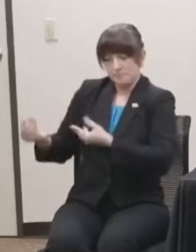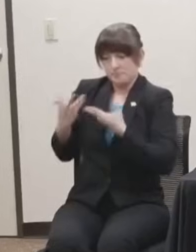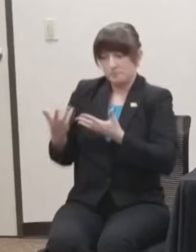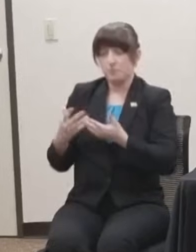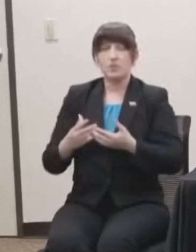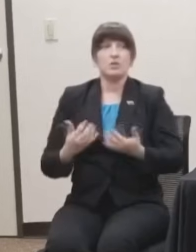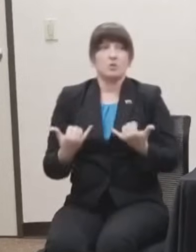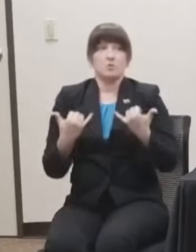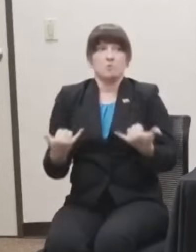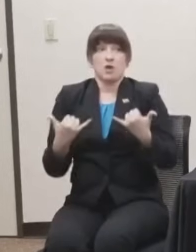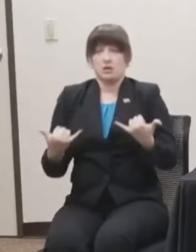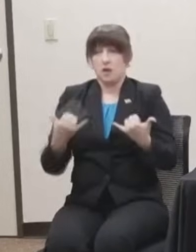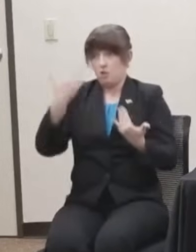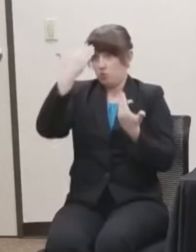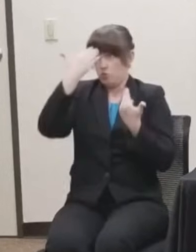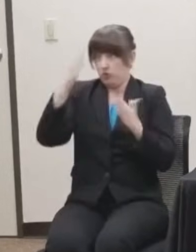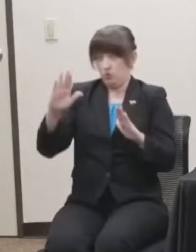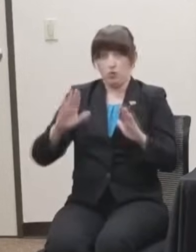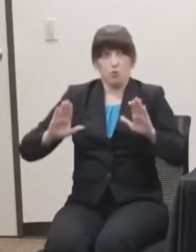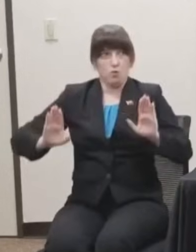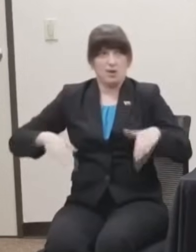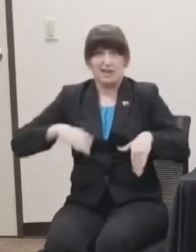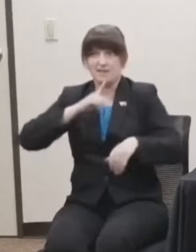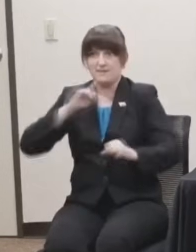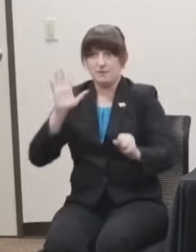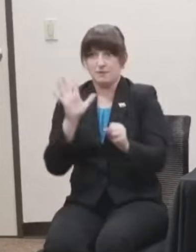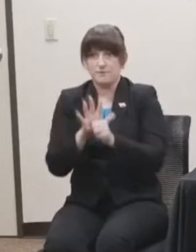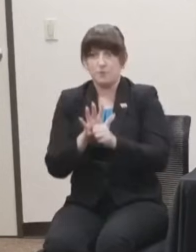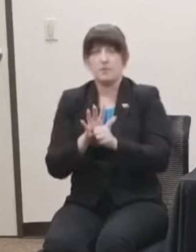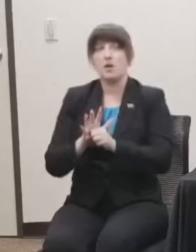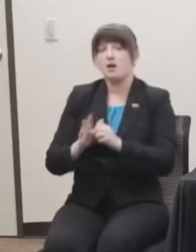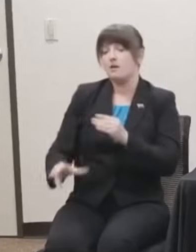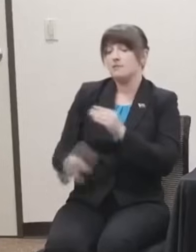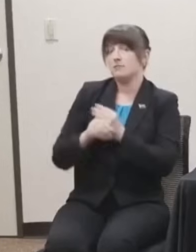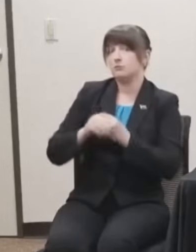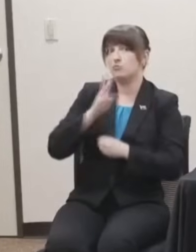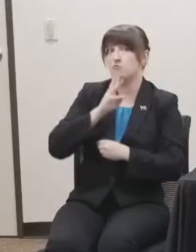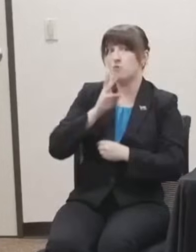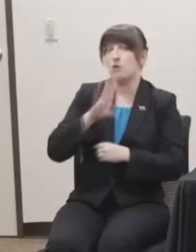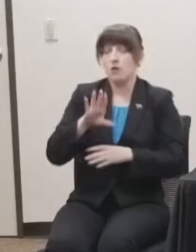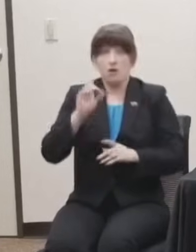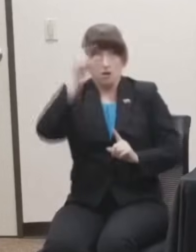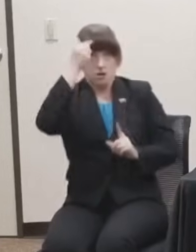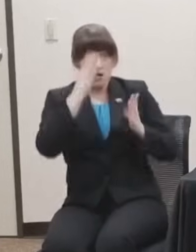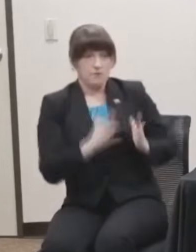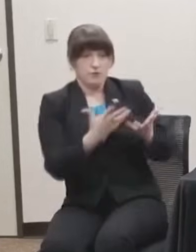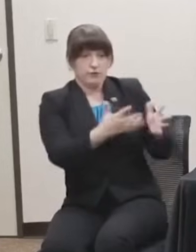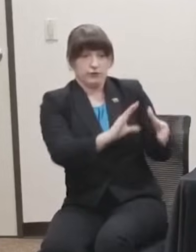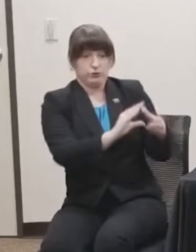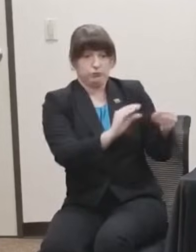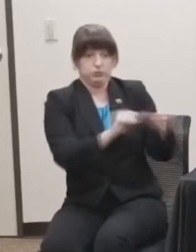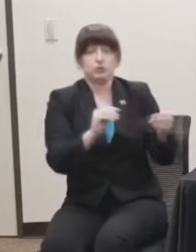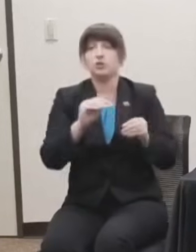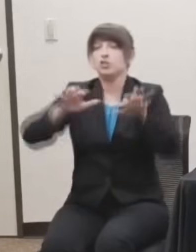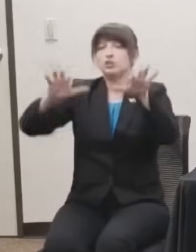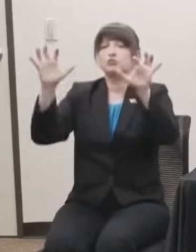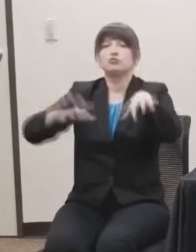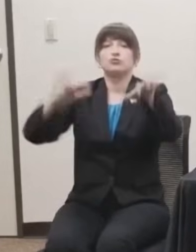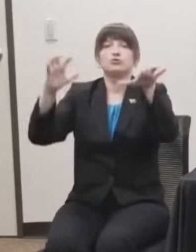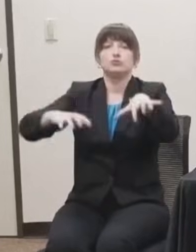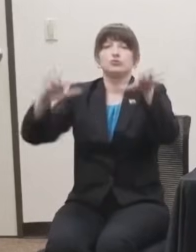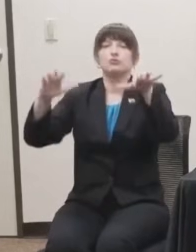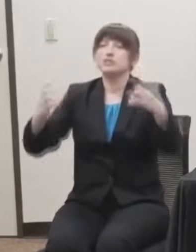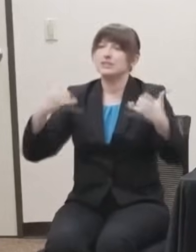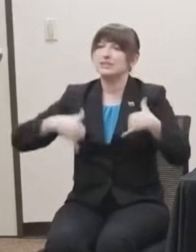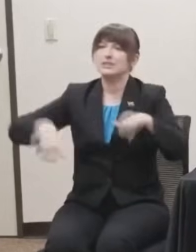unconfirmed at this point reports of additional water coming in. And as the governor mentioned, there's rain still falling on the area. It's not going to take the same